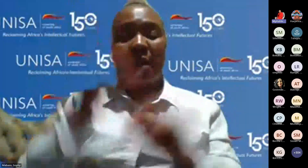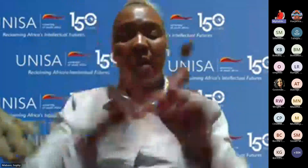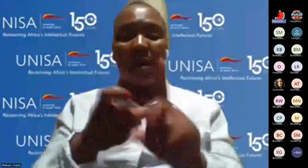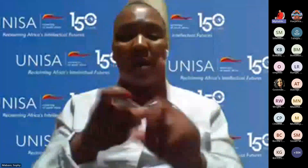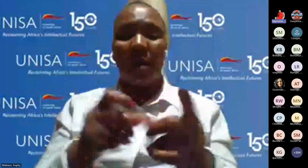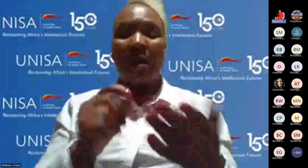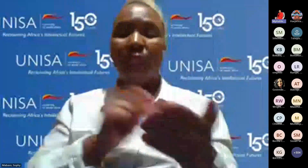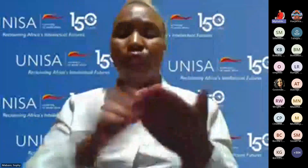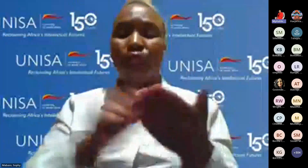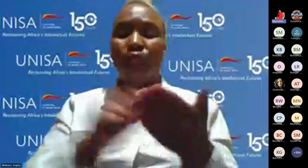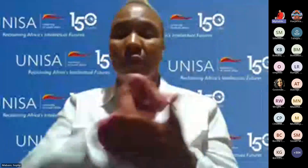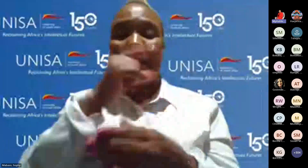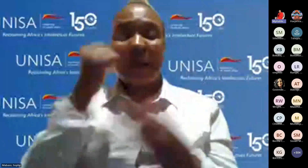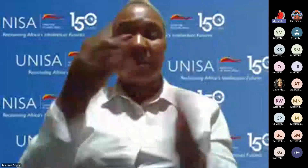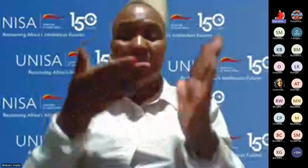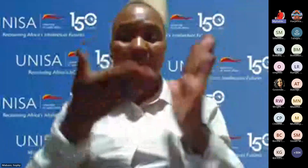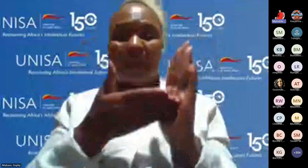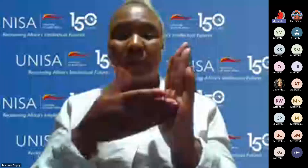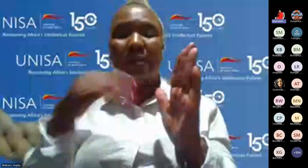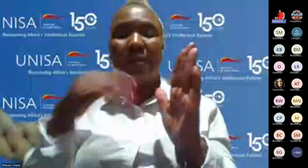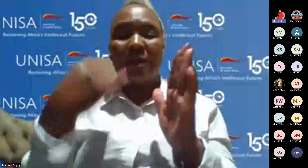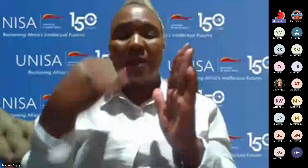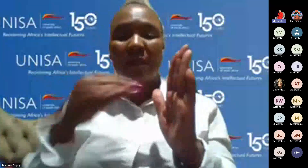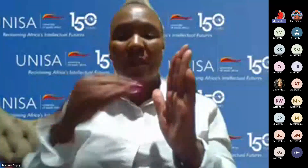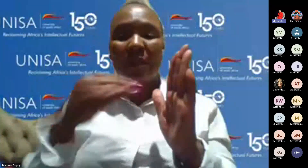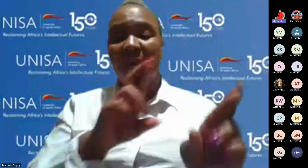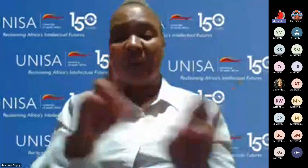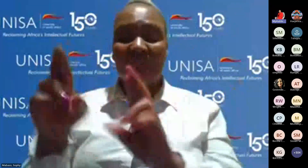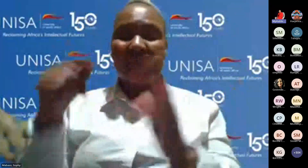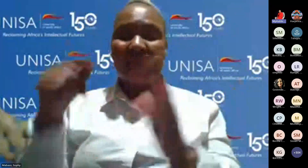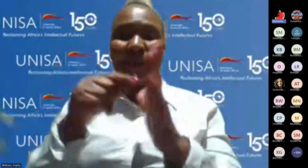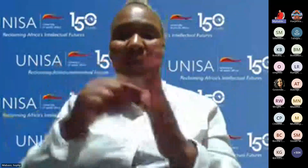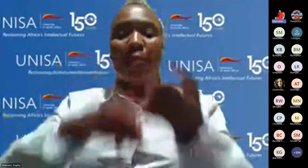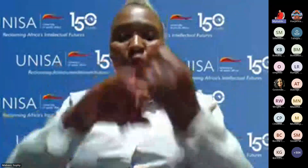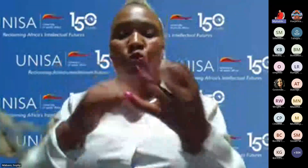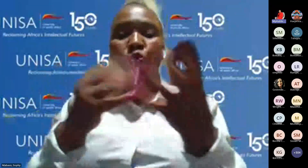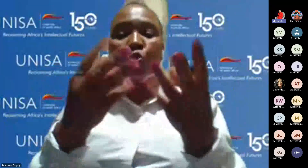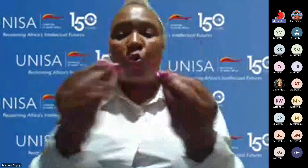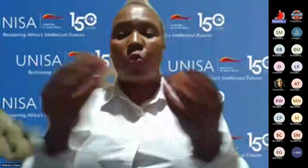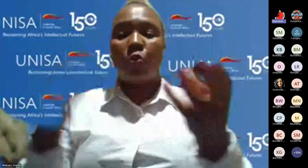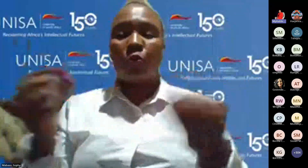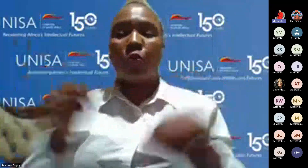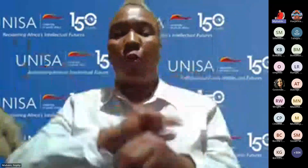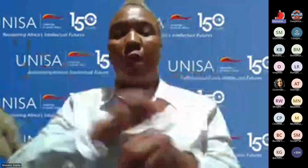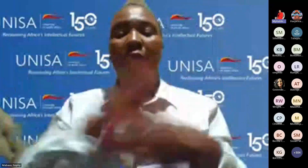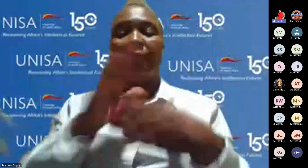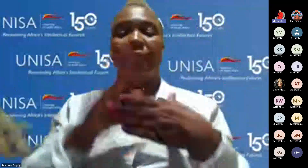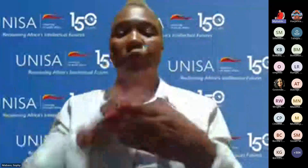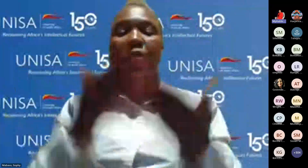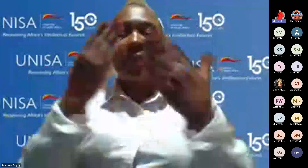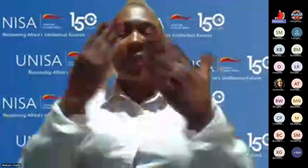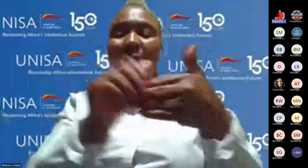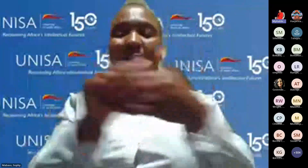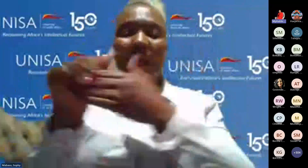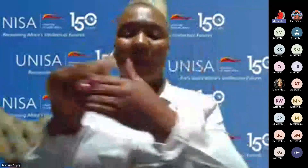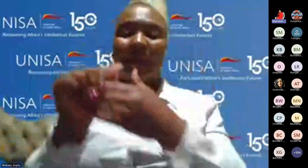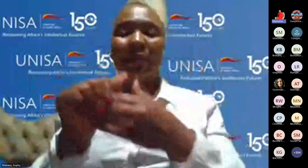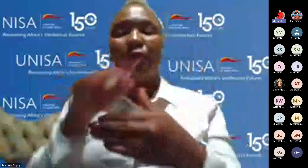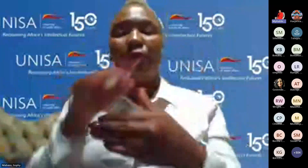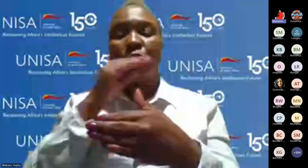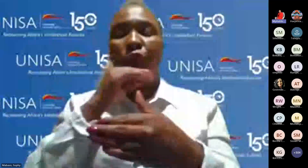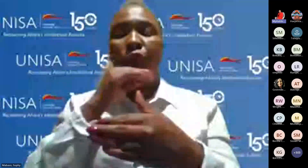write their names, you can still reference it with the module code, because the study guide belongs to a